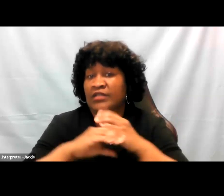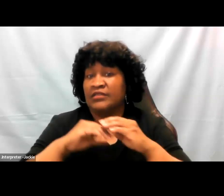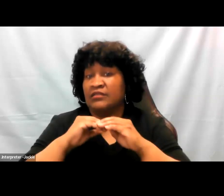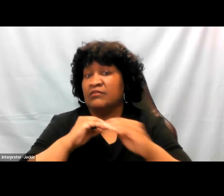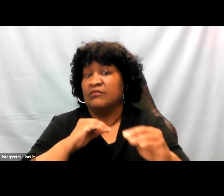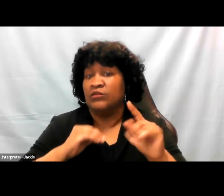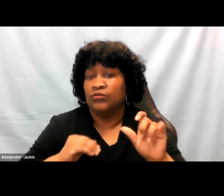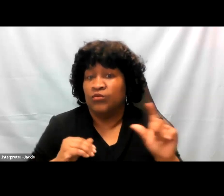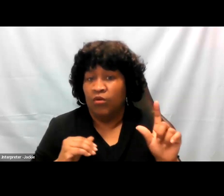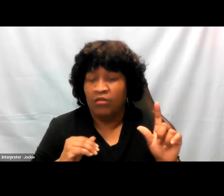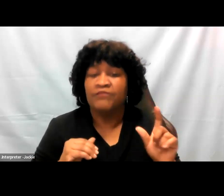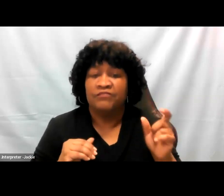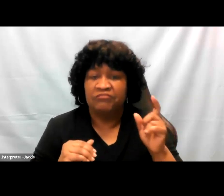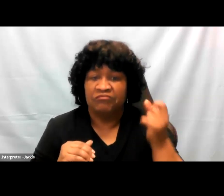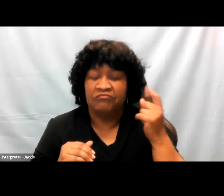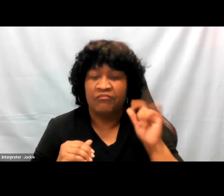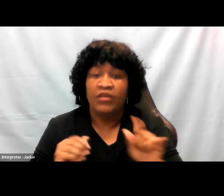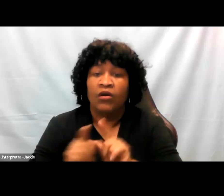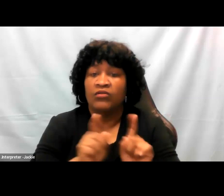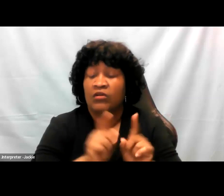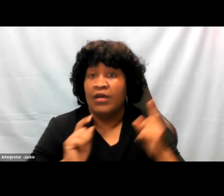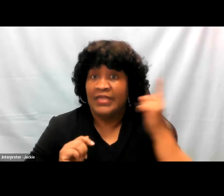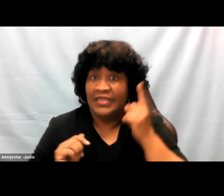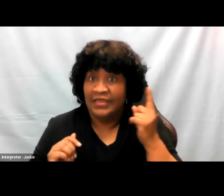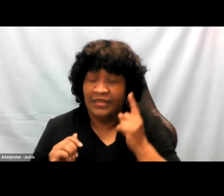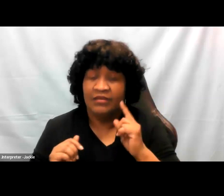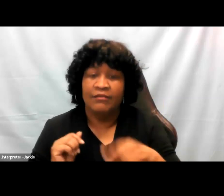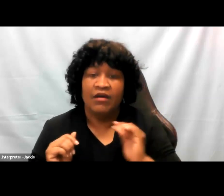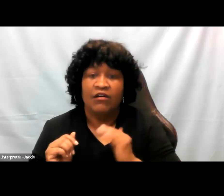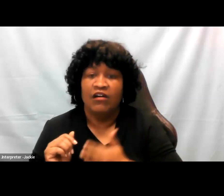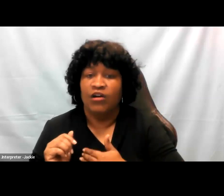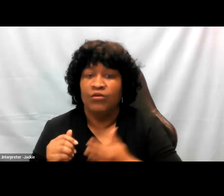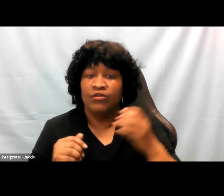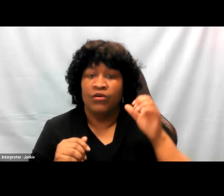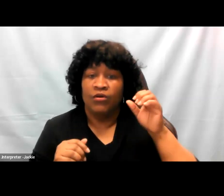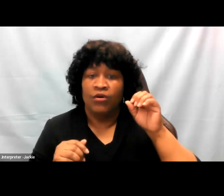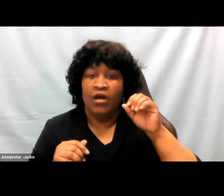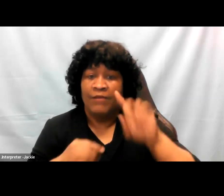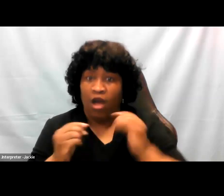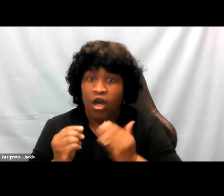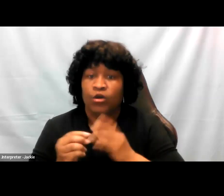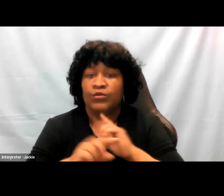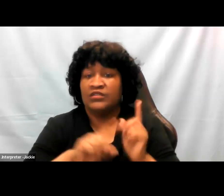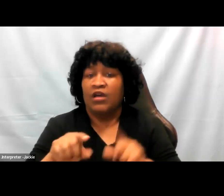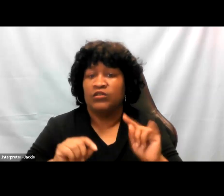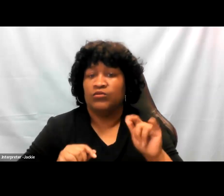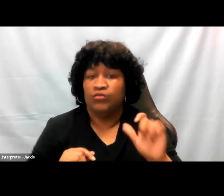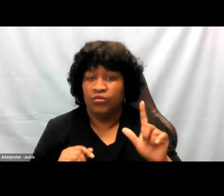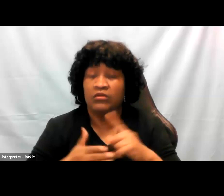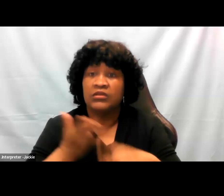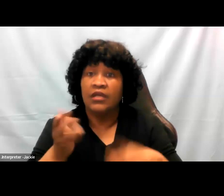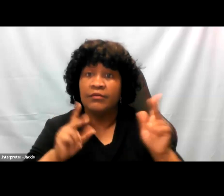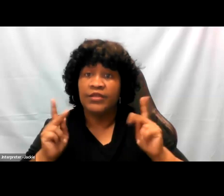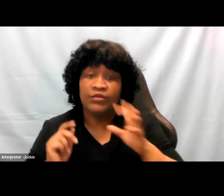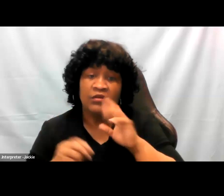capture that on there. And I was also thinking about our crisis response tool, because some people, just speaking back to